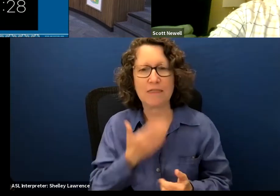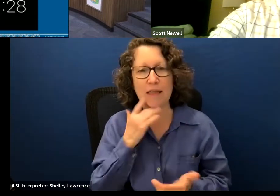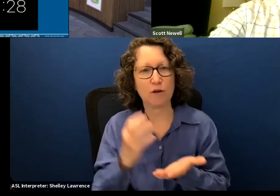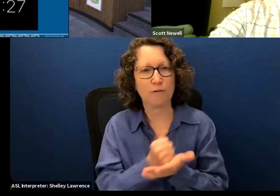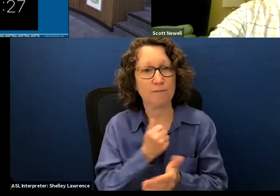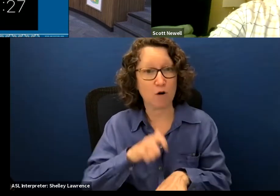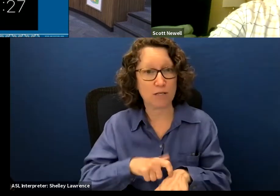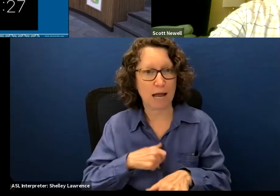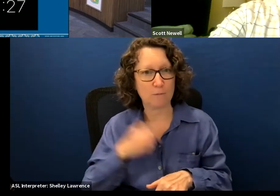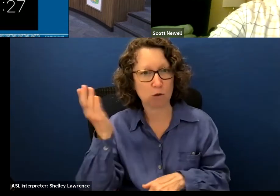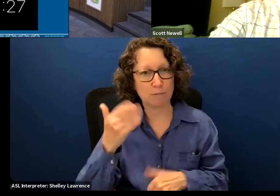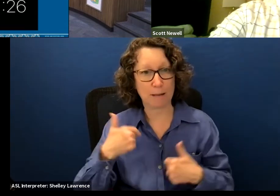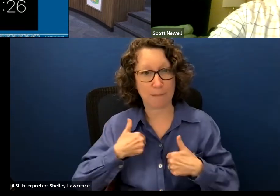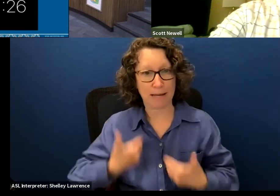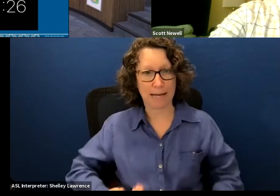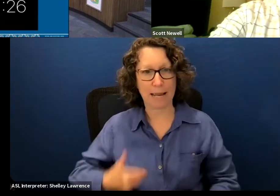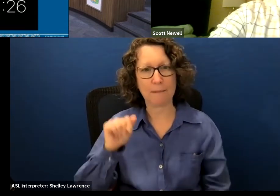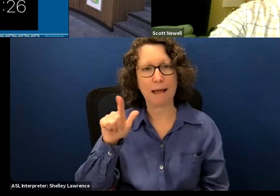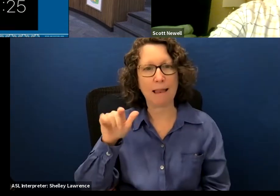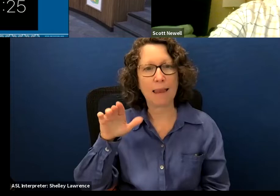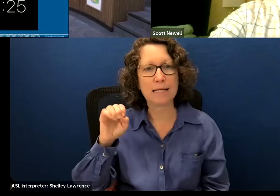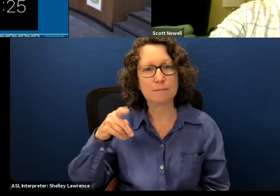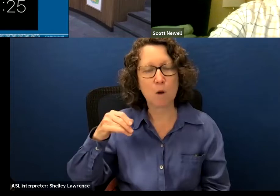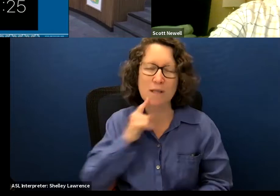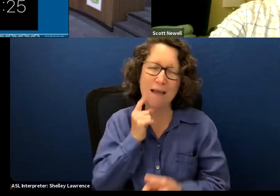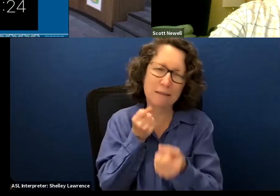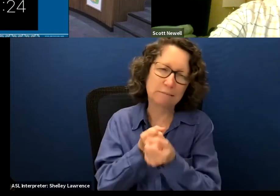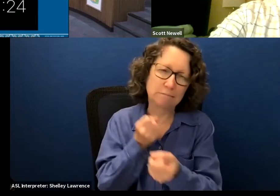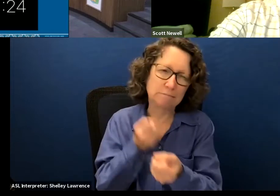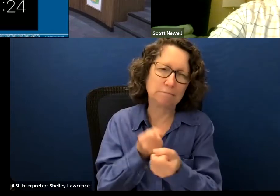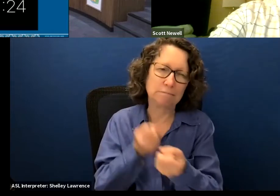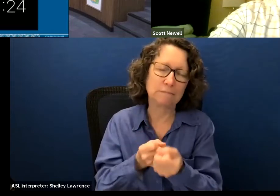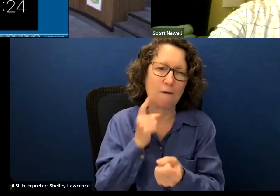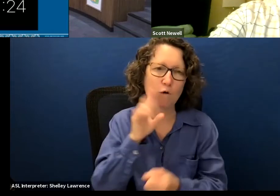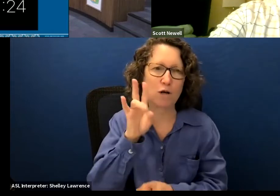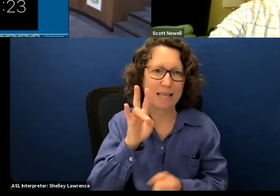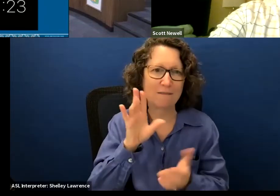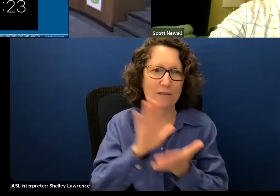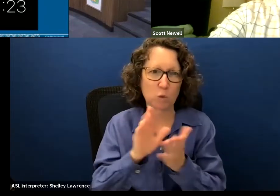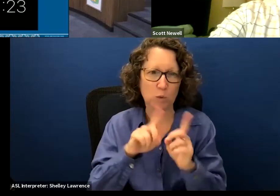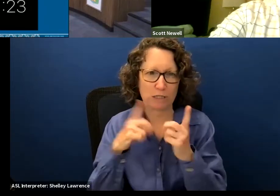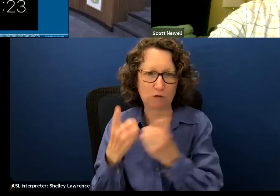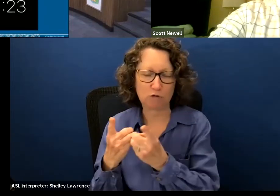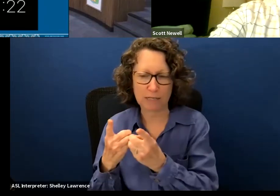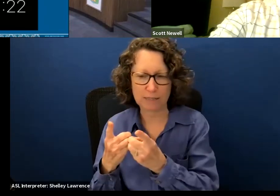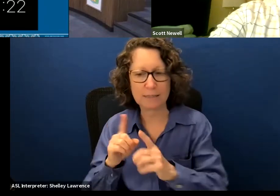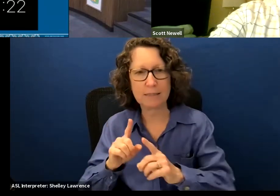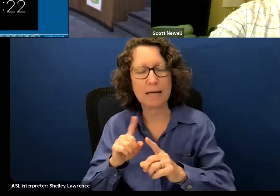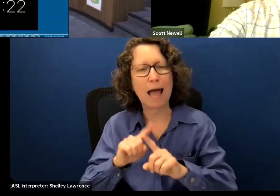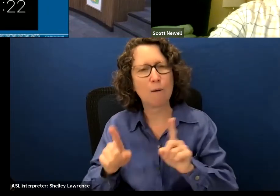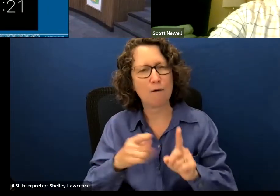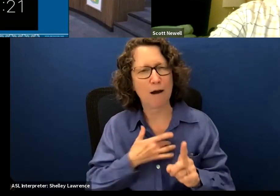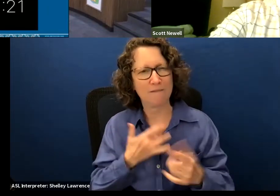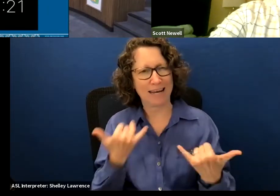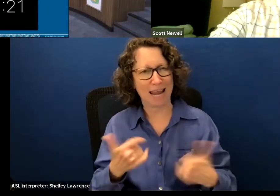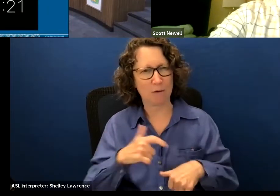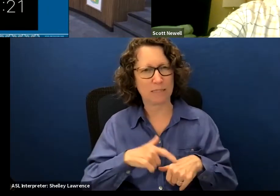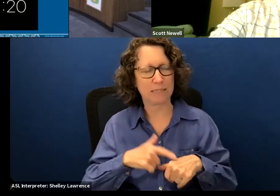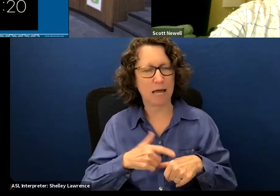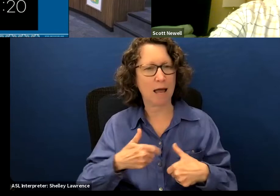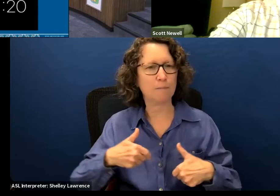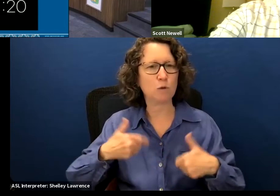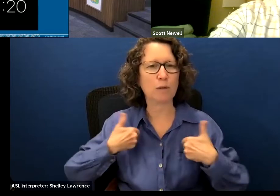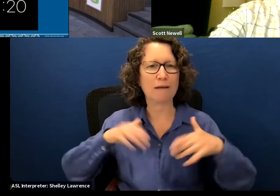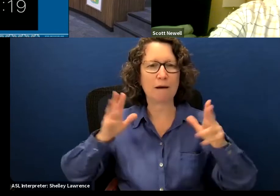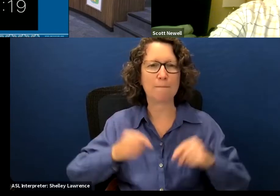tonight. My name is Alice Post. I have advocated hard for 7 districts. However, I feel it's time to wave